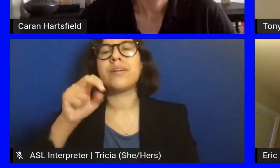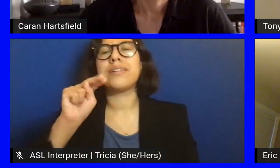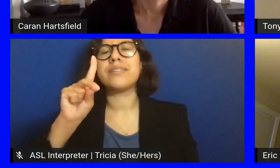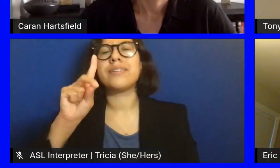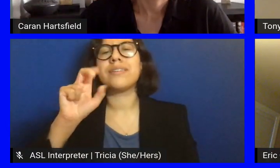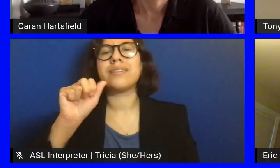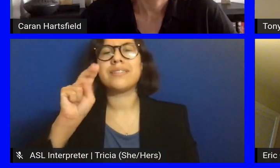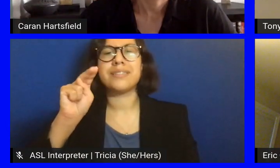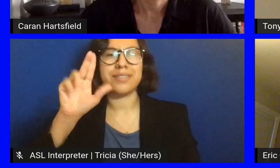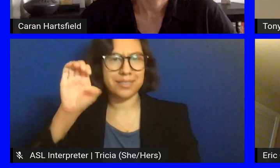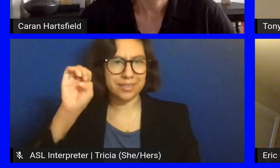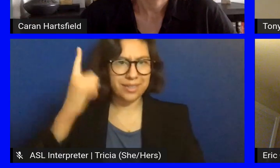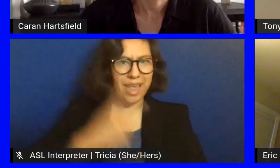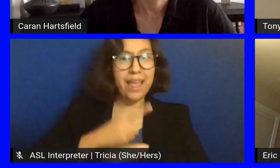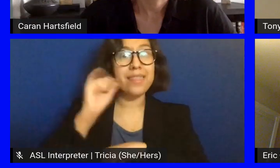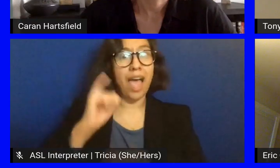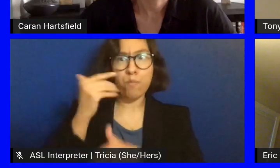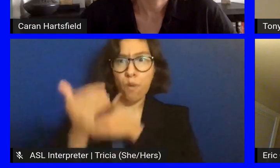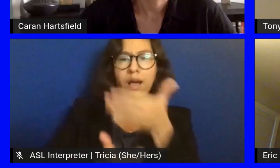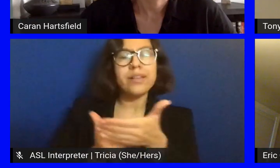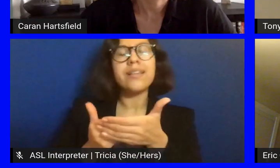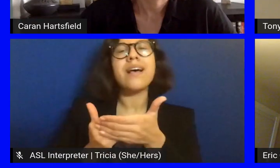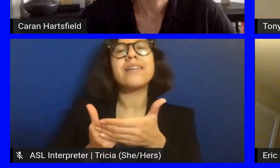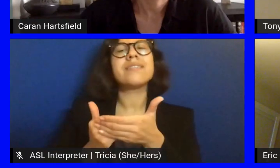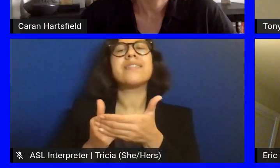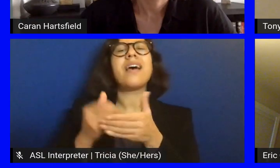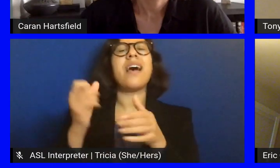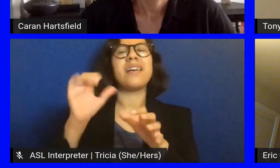that is opened up by the